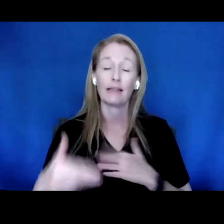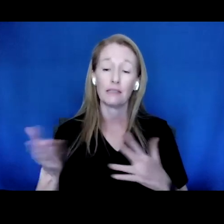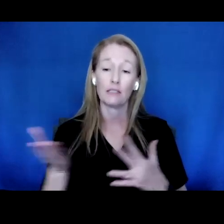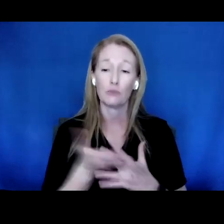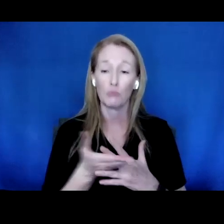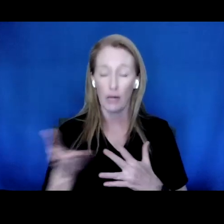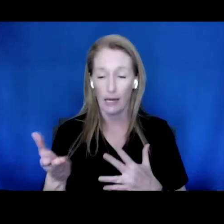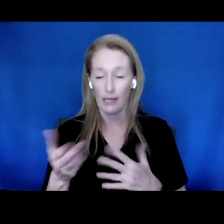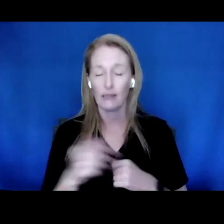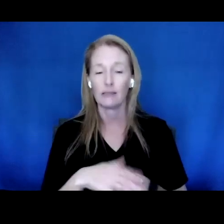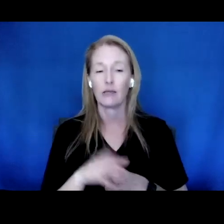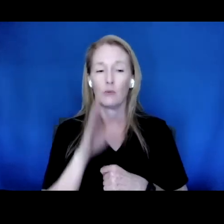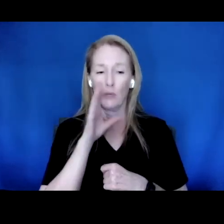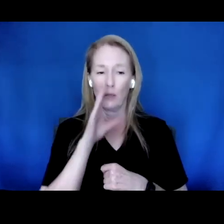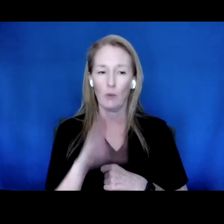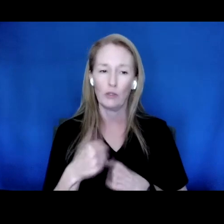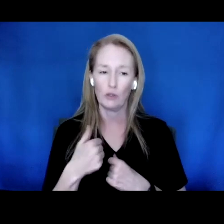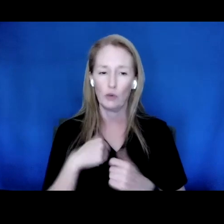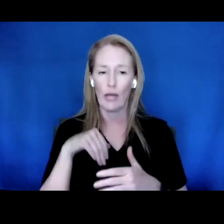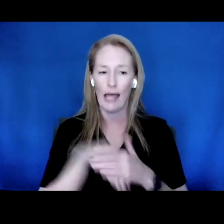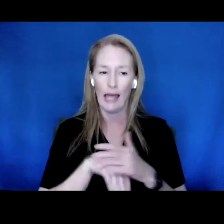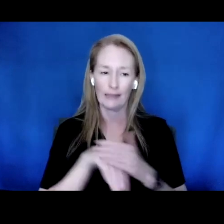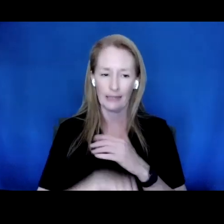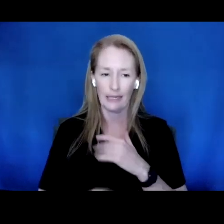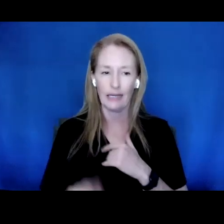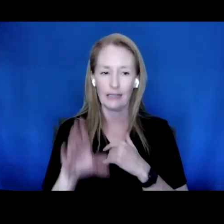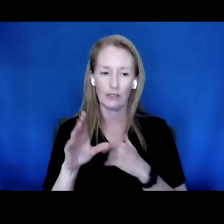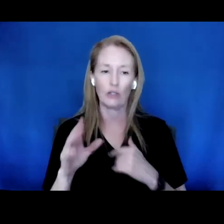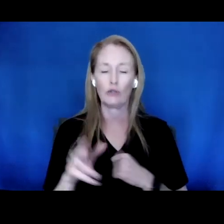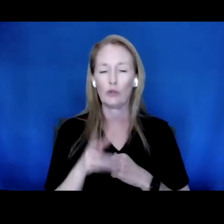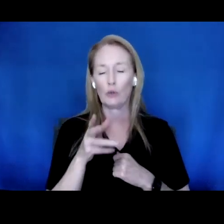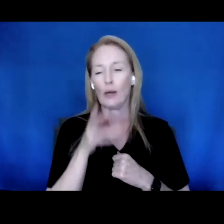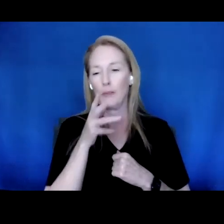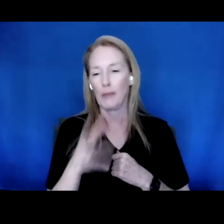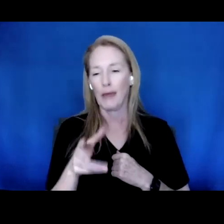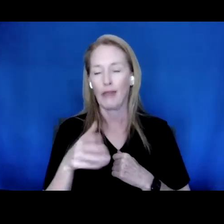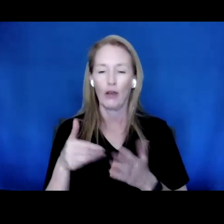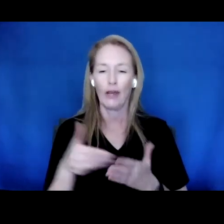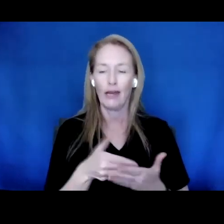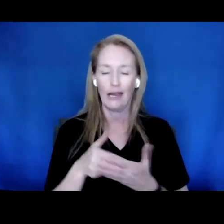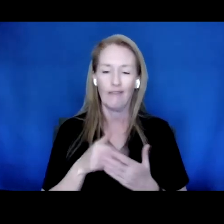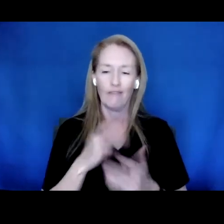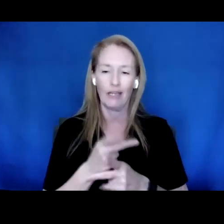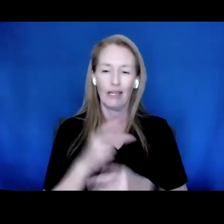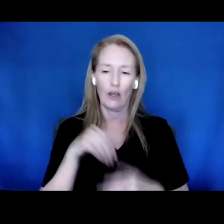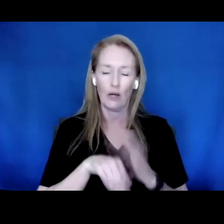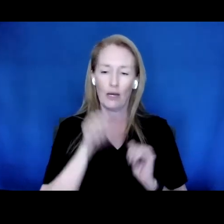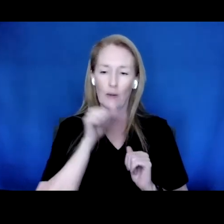Healthcare in Arizona at 10:40. So we'll see you soon back here. We'll see you back here soon.